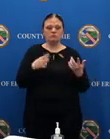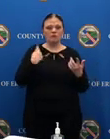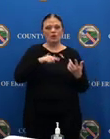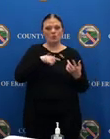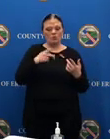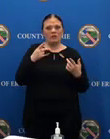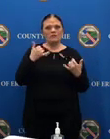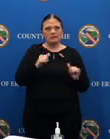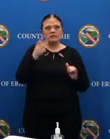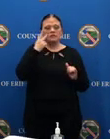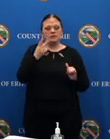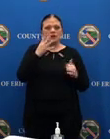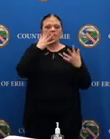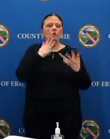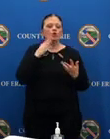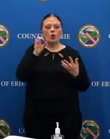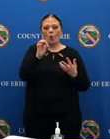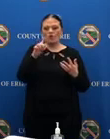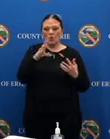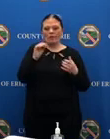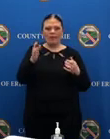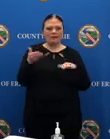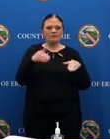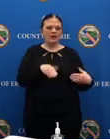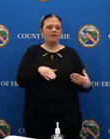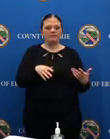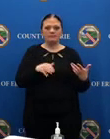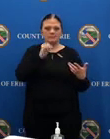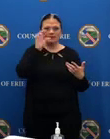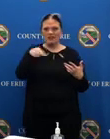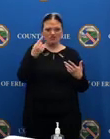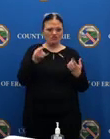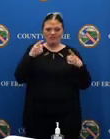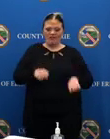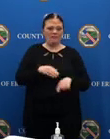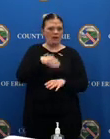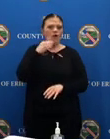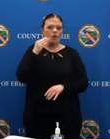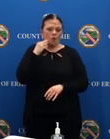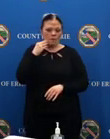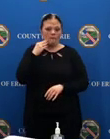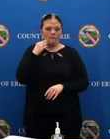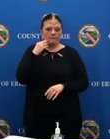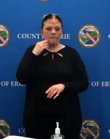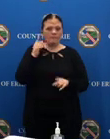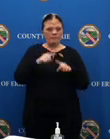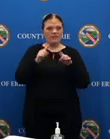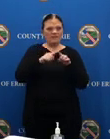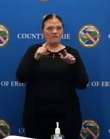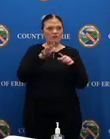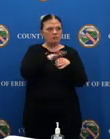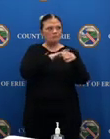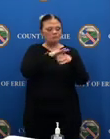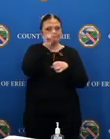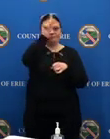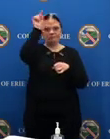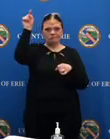seeing, unfortunately, overdoses and deaths in those areas. These are not just occurring at home. They're actually occurring in locations in the public.